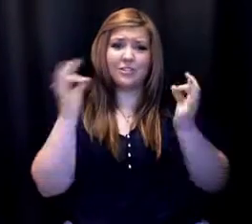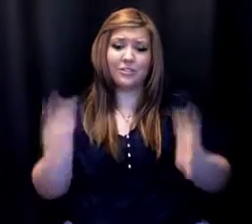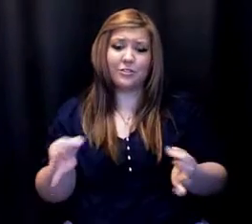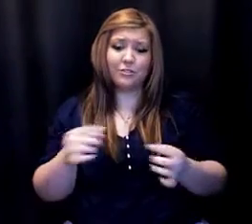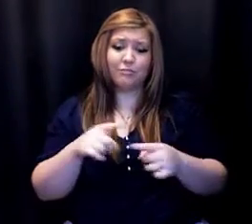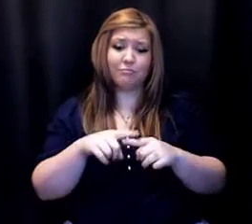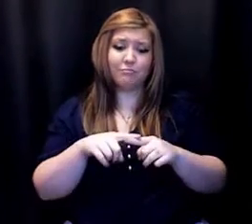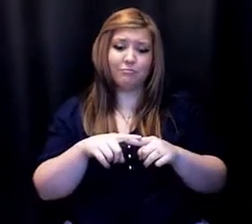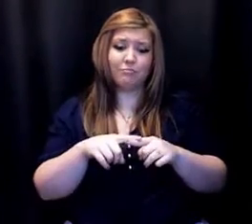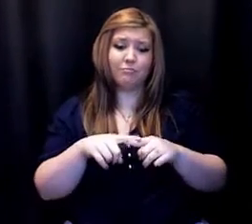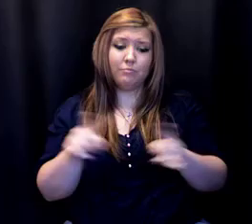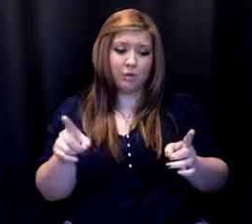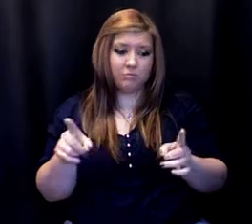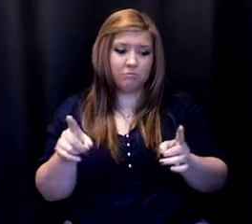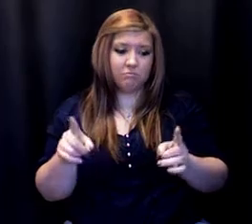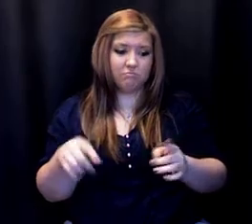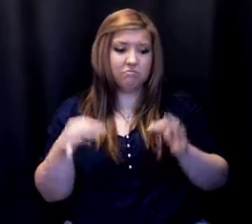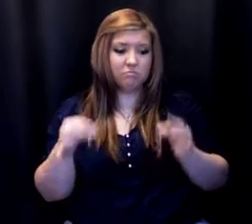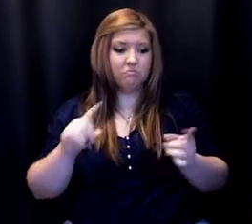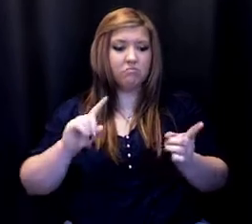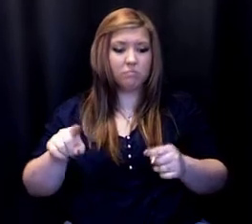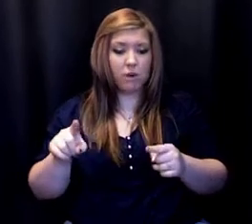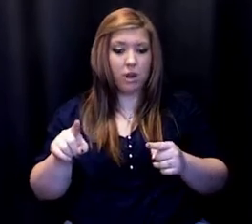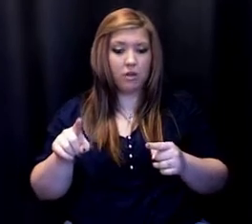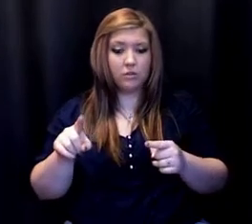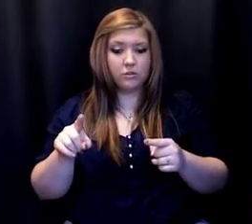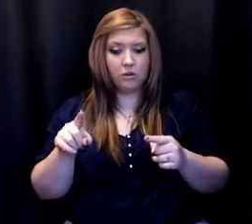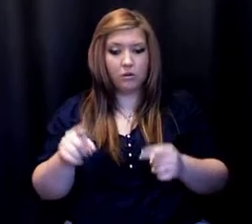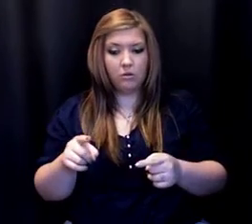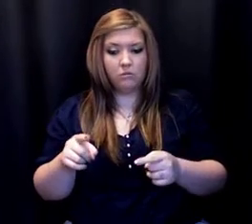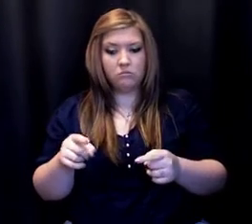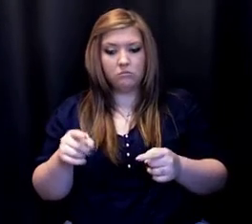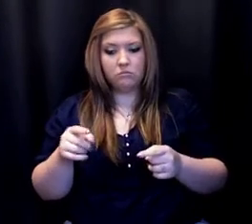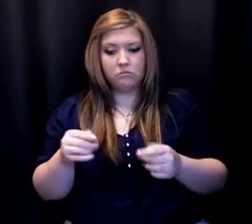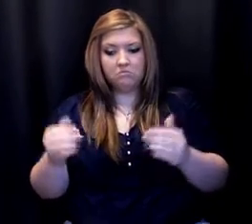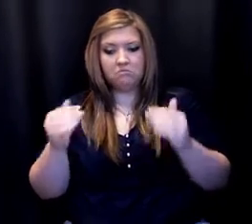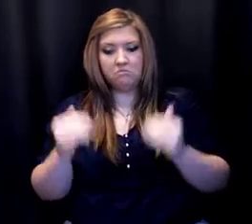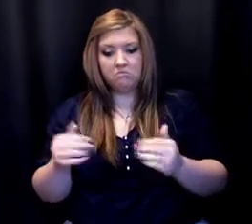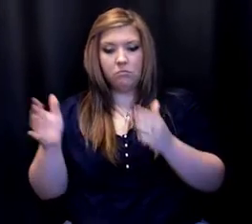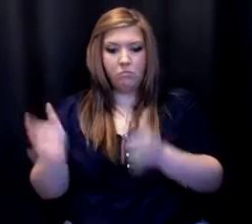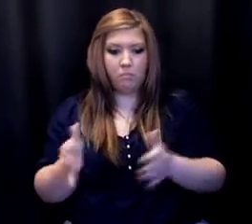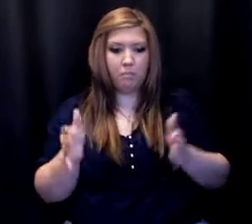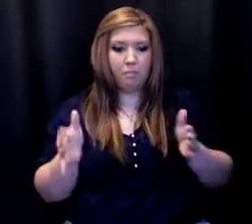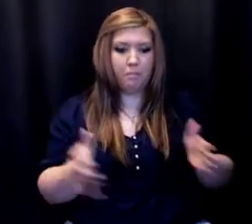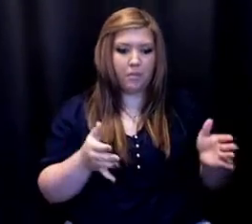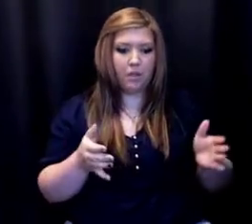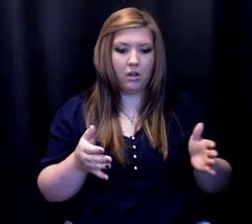process of planning the actual move. The first decision I made was to bring only what I could fit in my